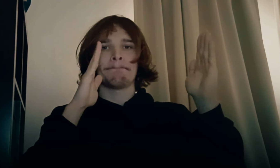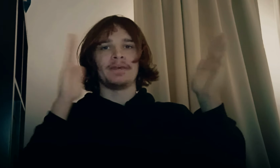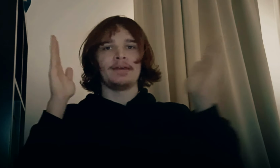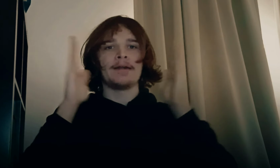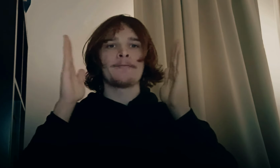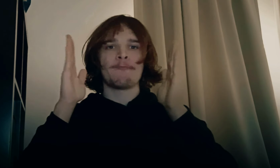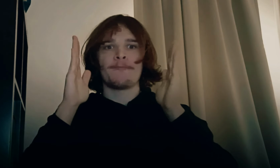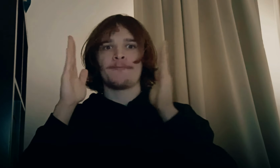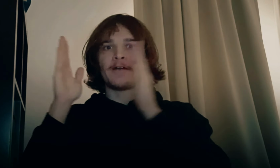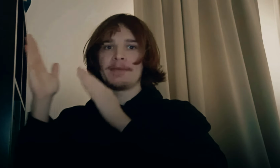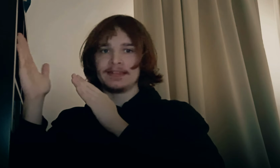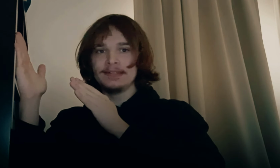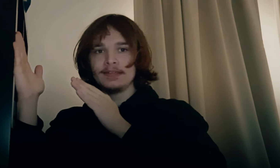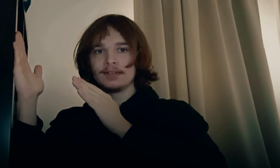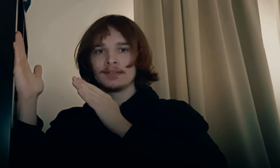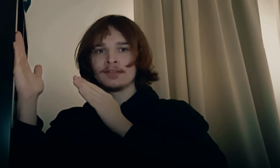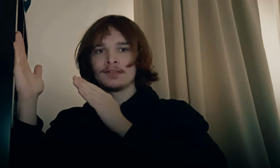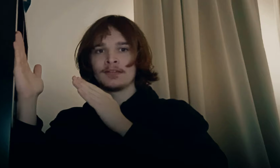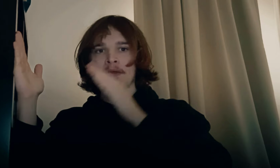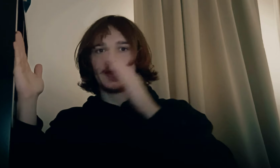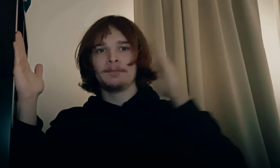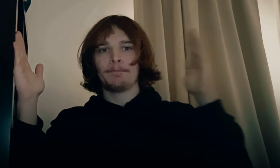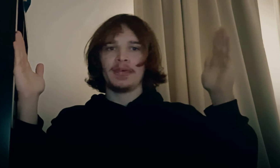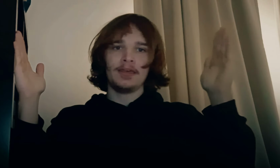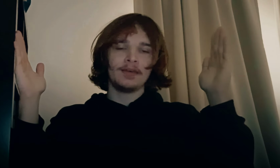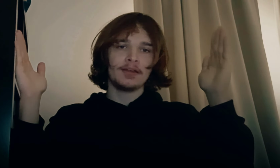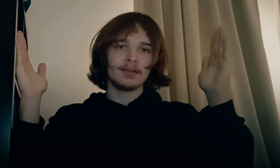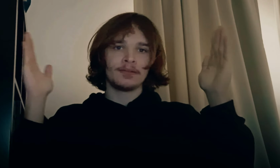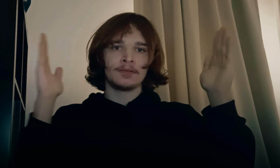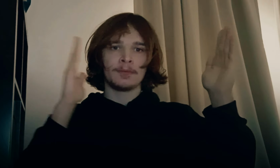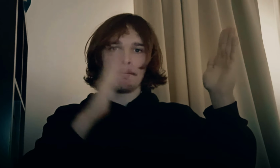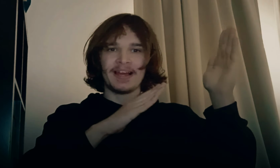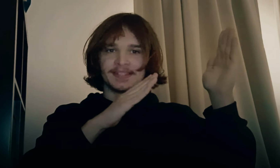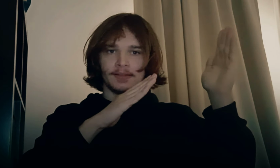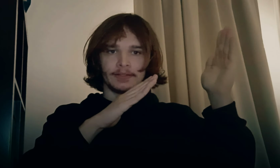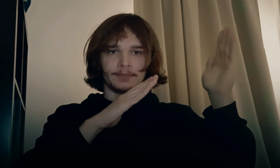being feminine and being masculine.